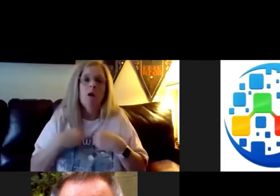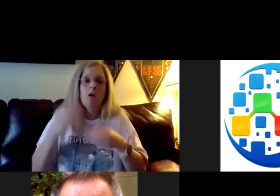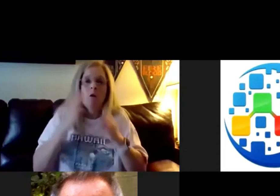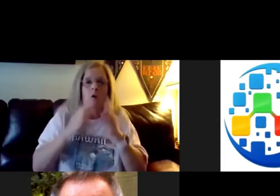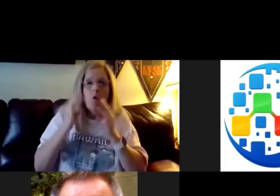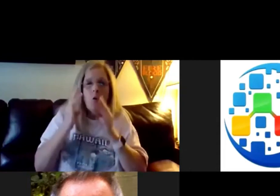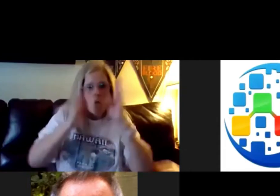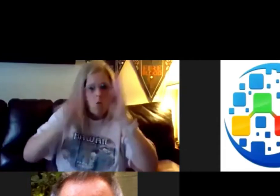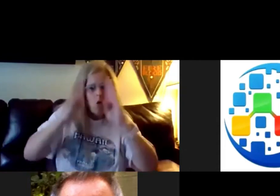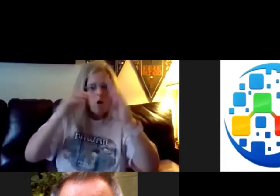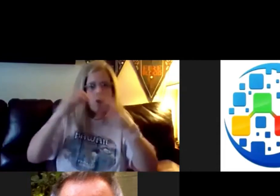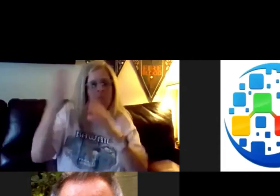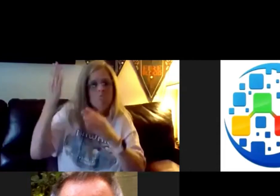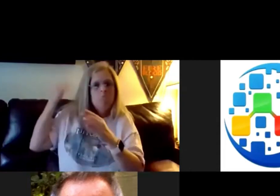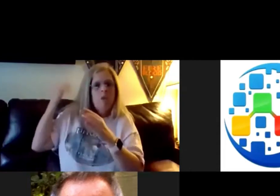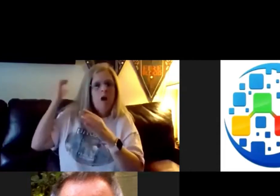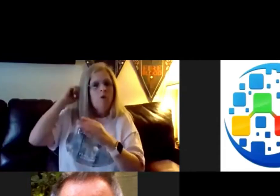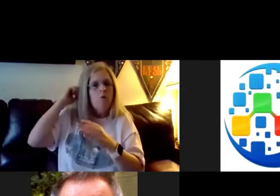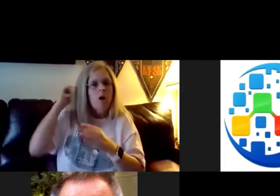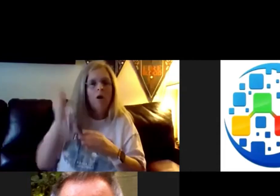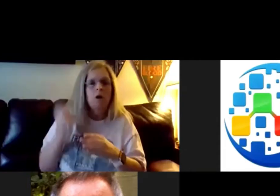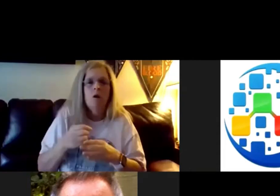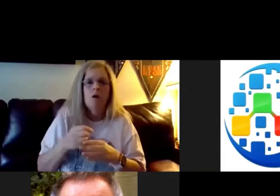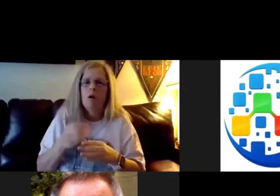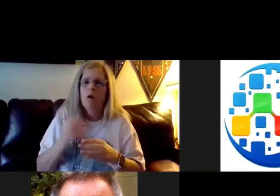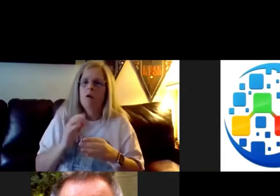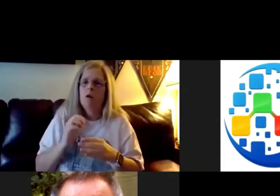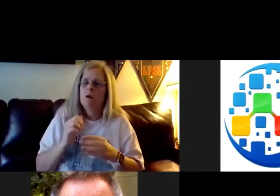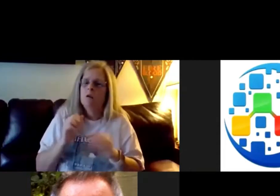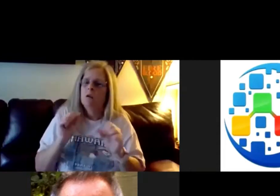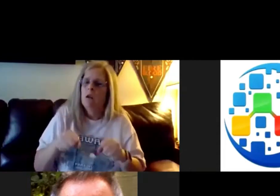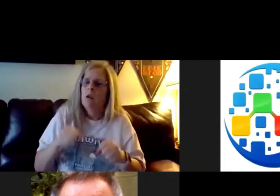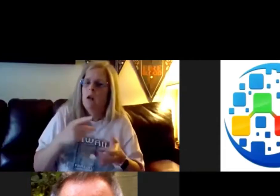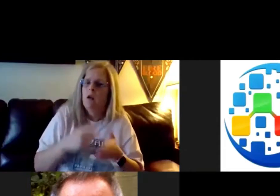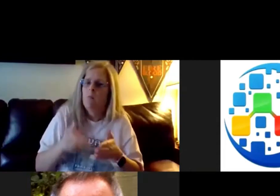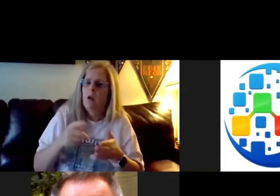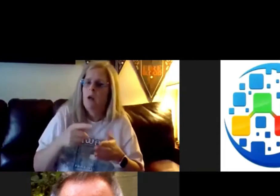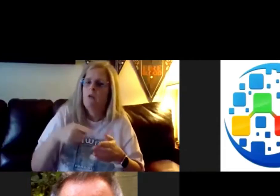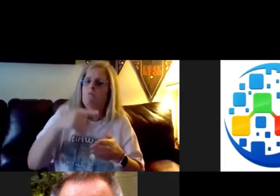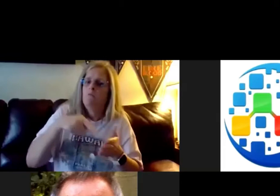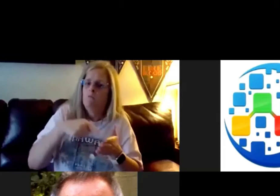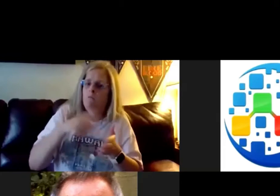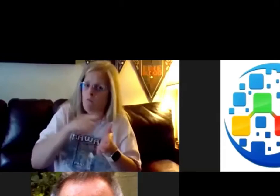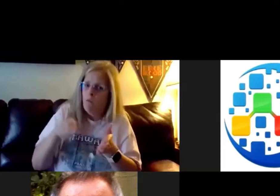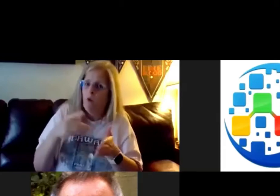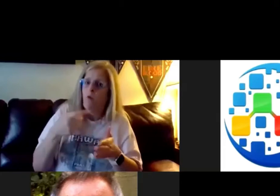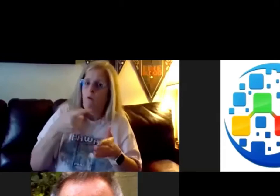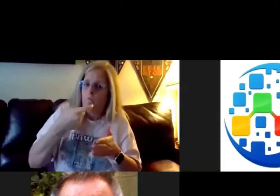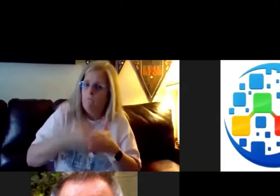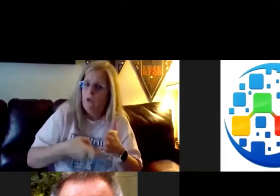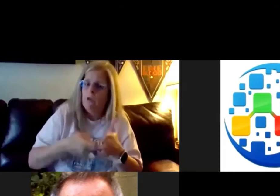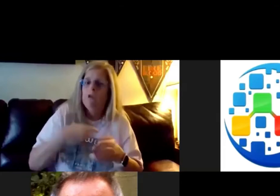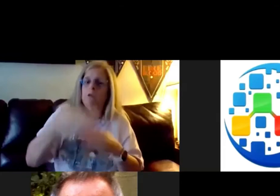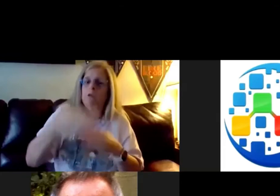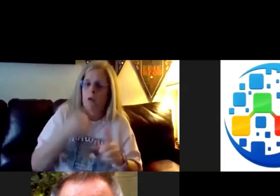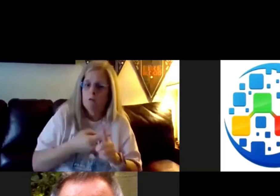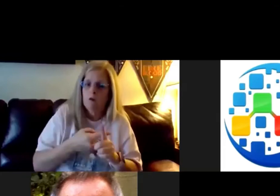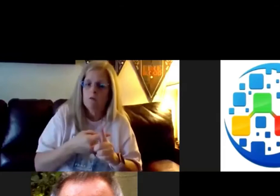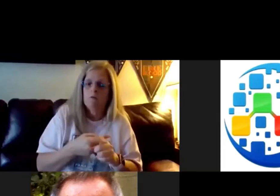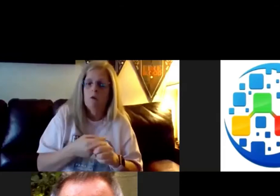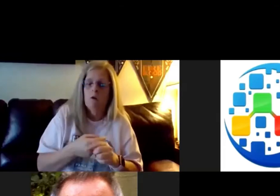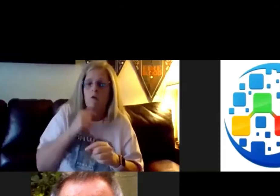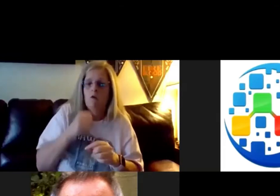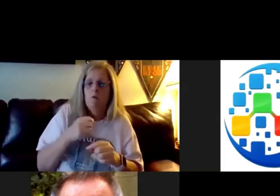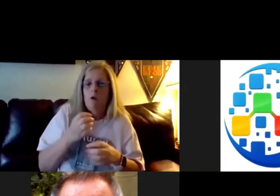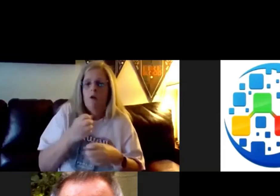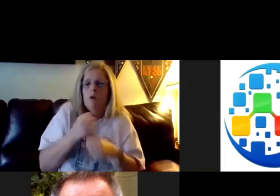their mind, am I going to be able to pay those fees next month? You know, I don't know if you've ever been on a tight budget. I